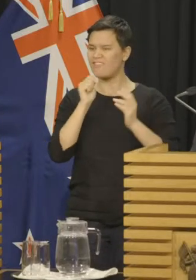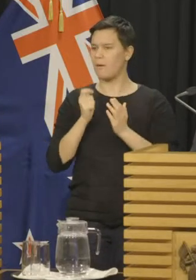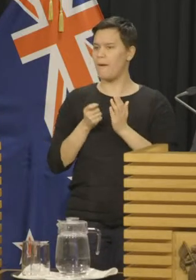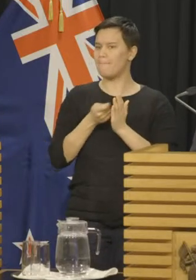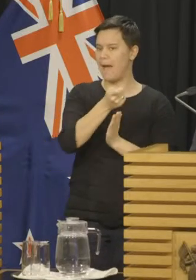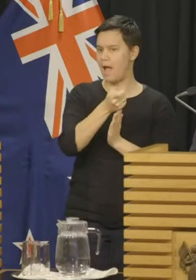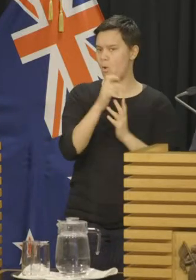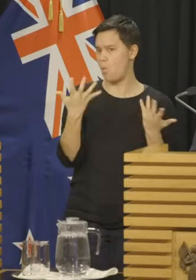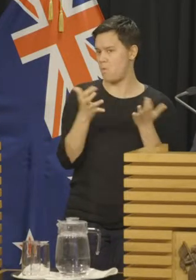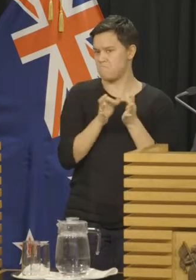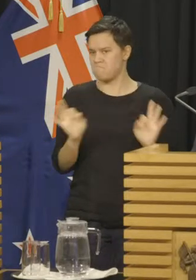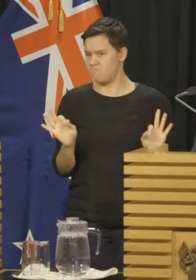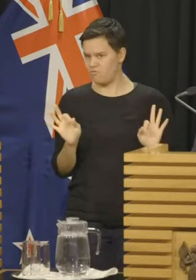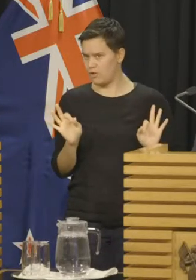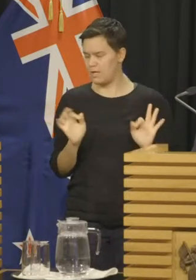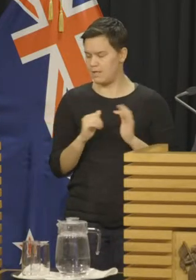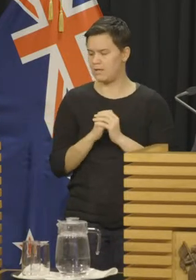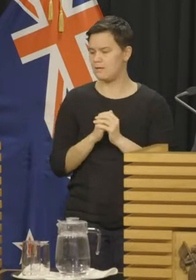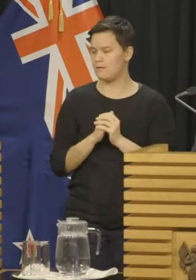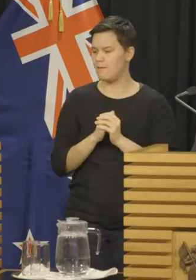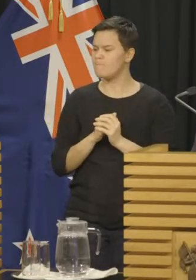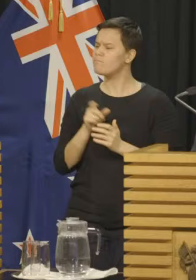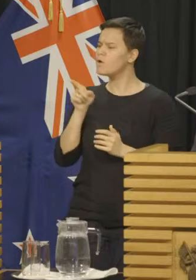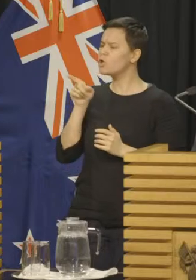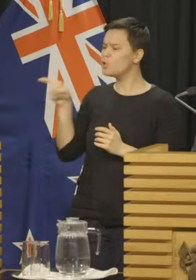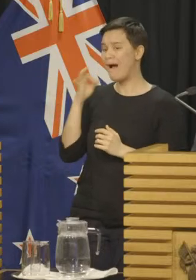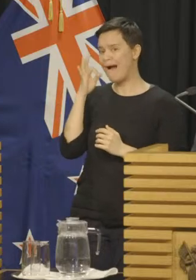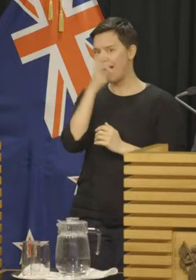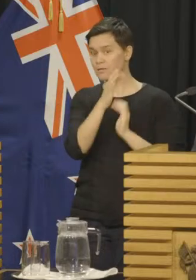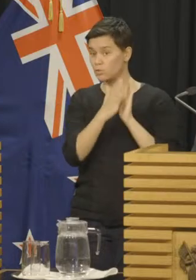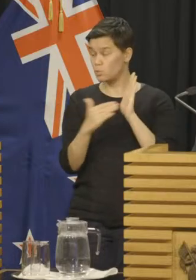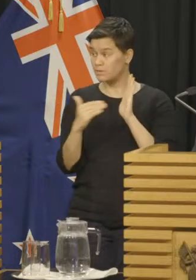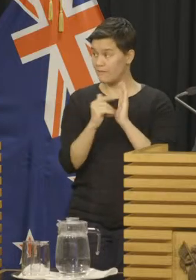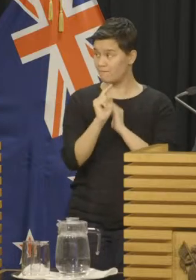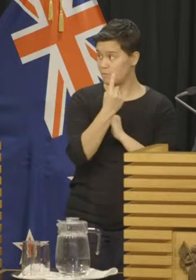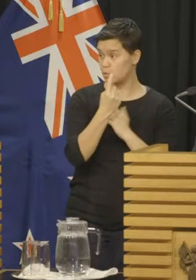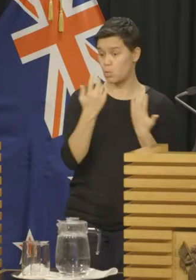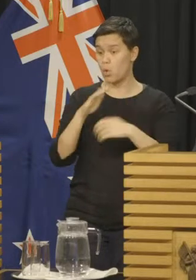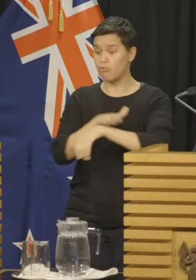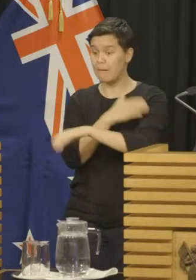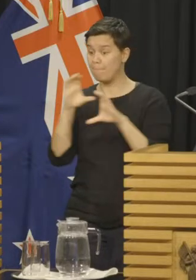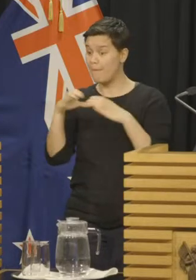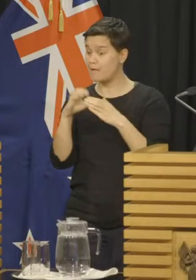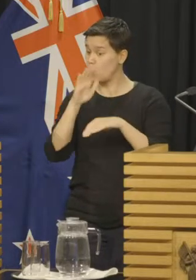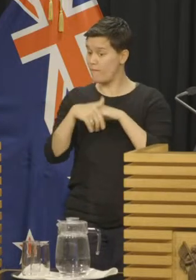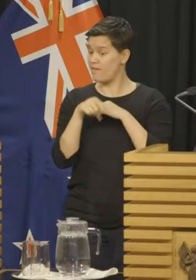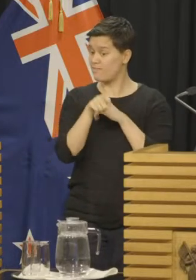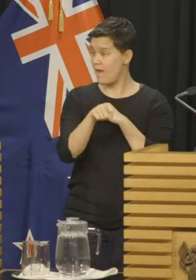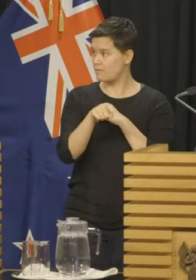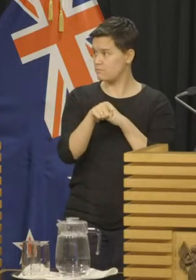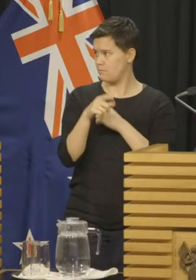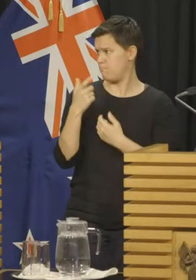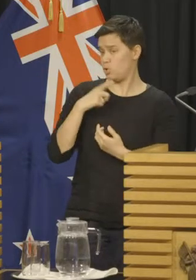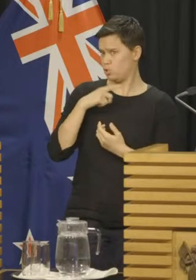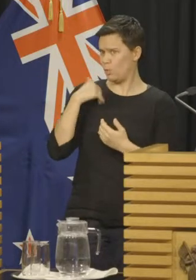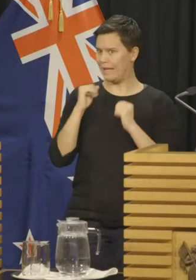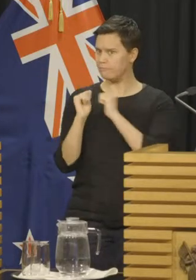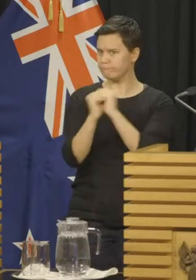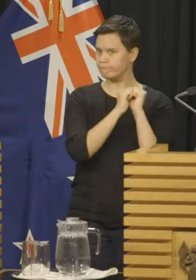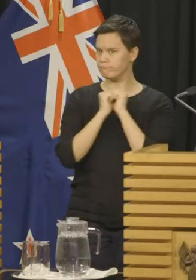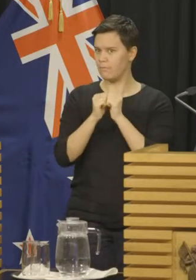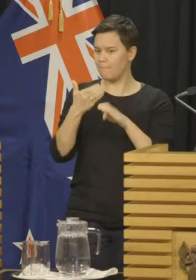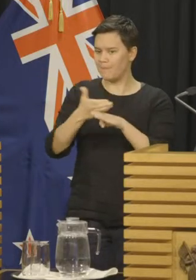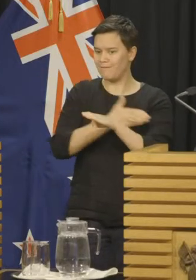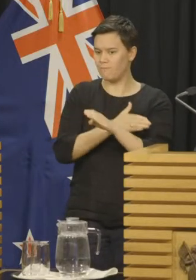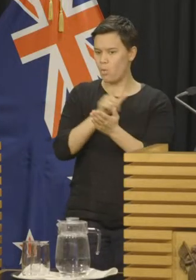for agreement from your fellow coalition partners? Because there's legislative change required, so that's a